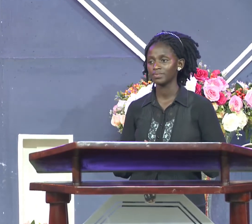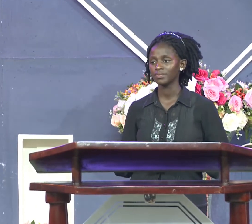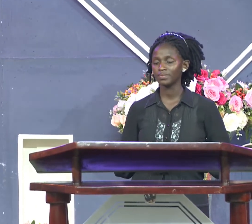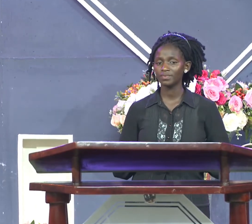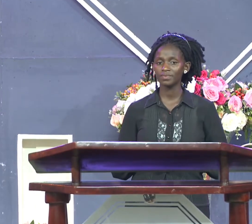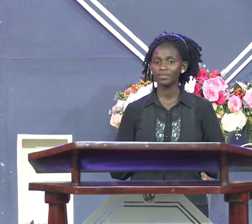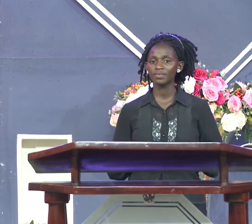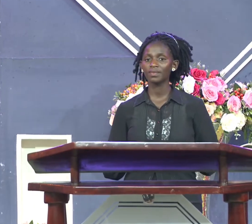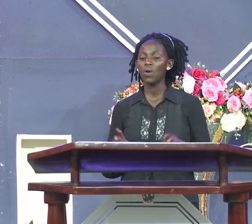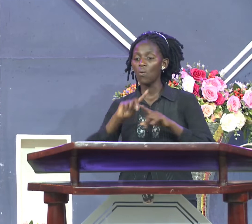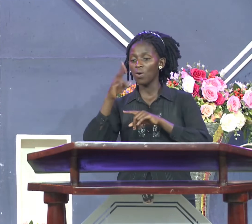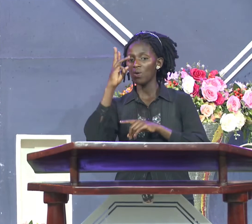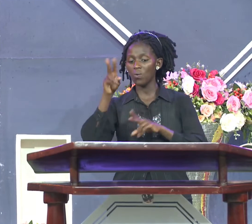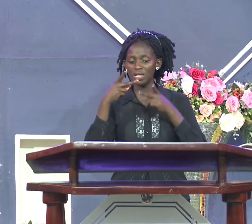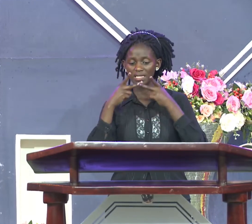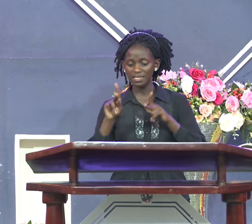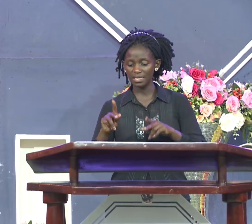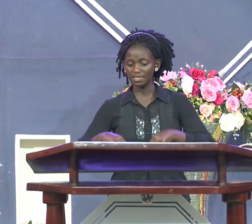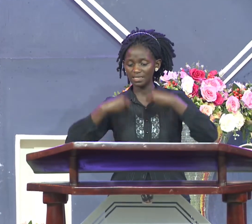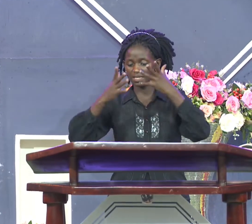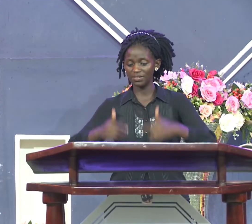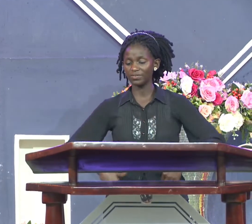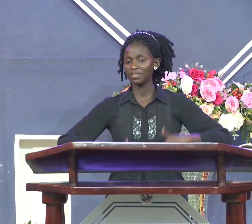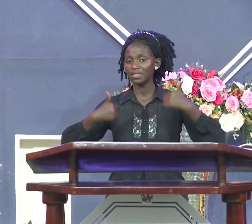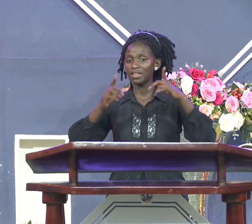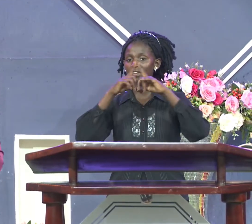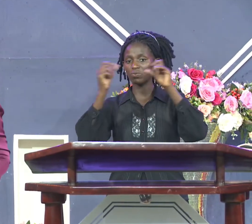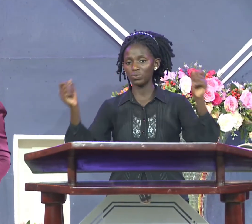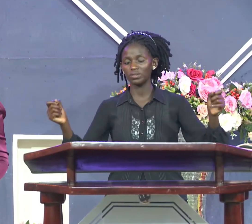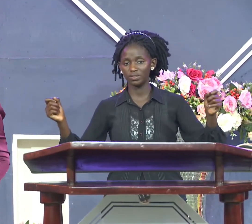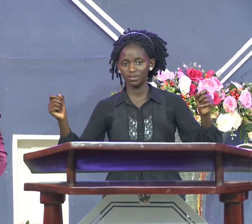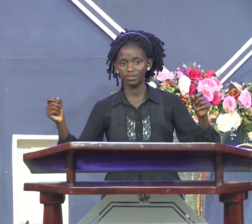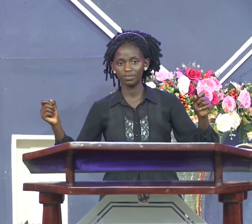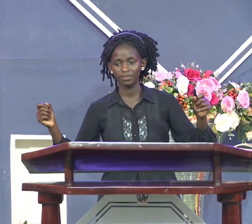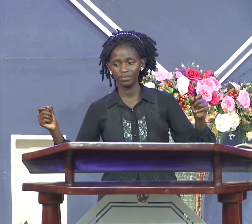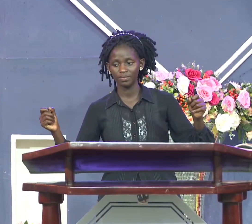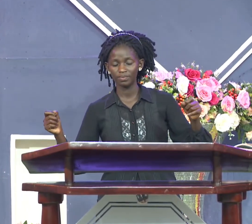out of us. Life will start to come out of us.